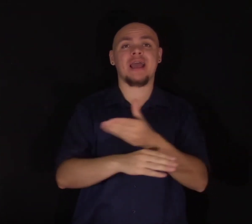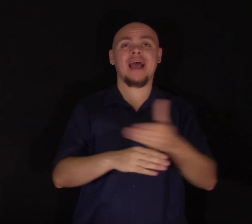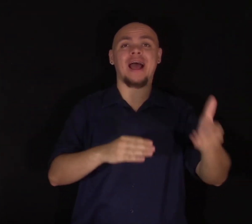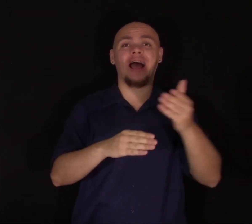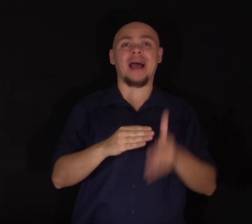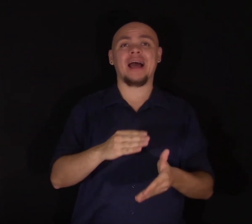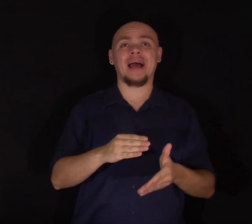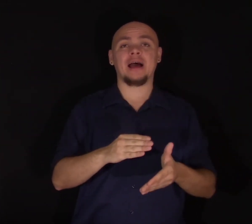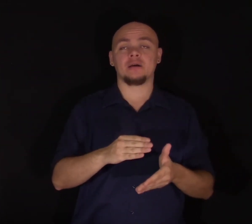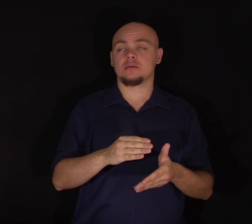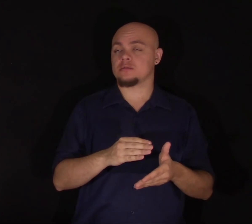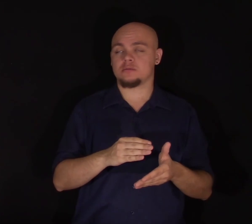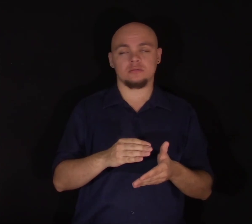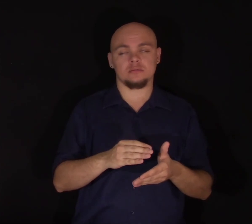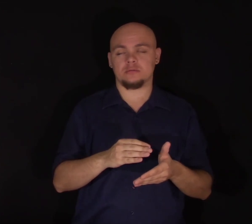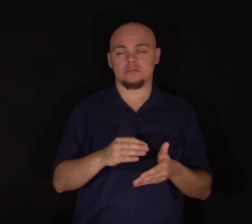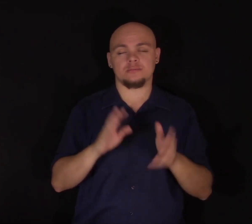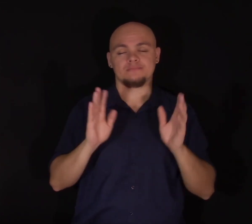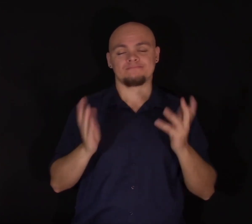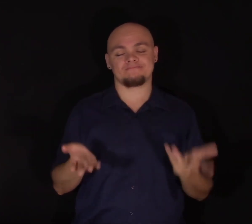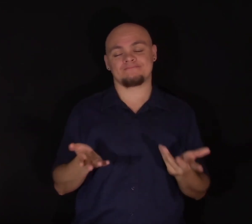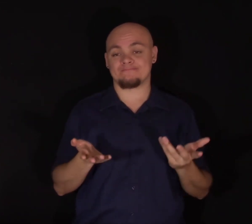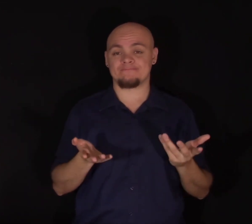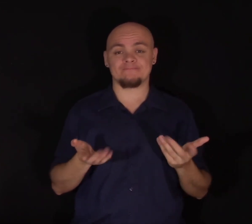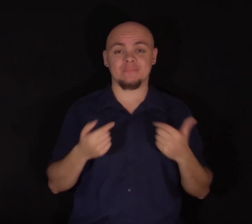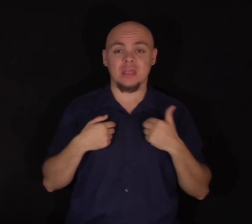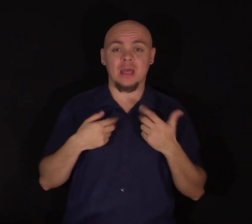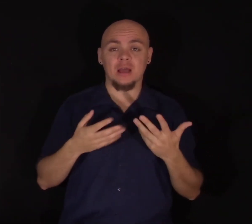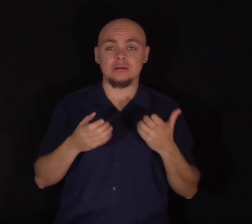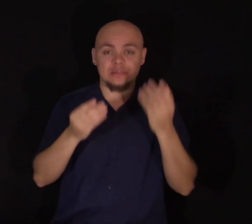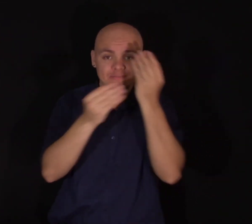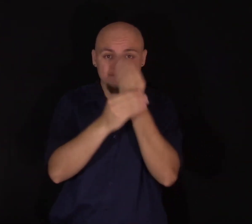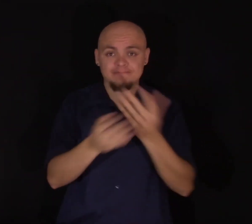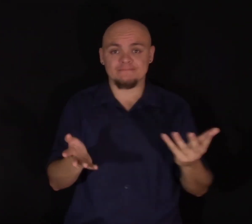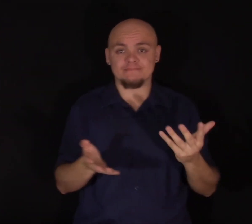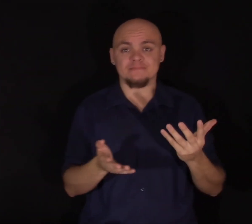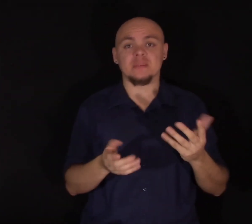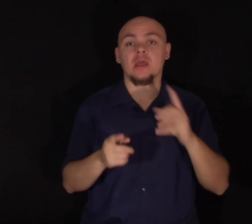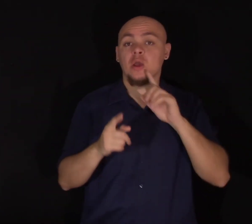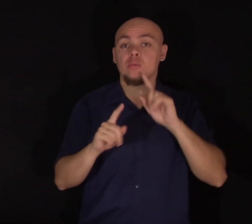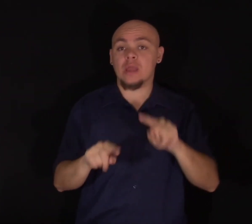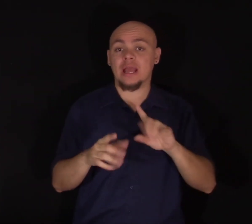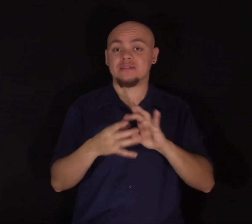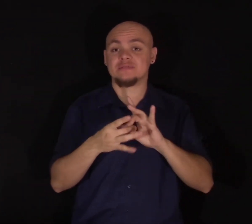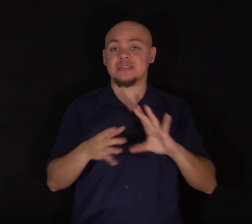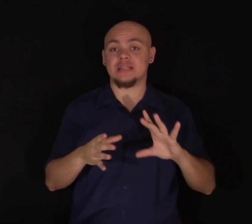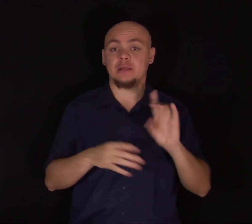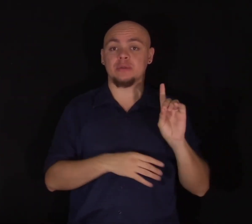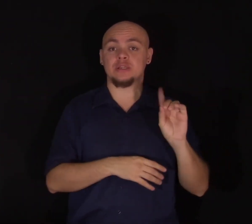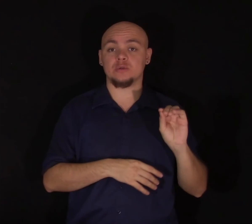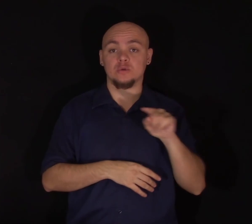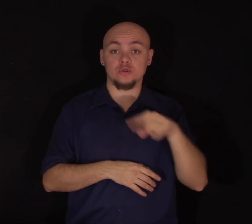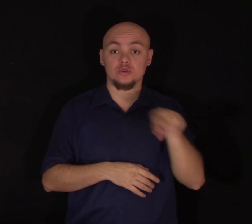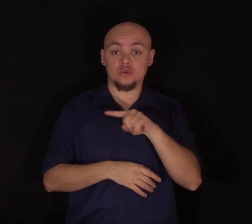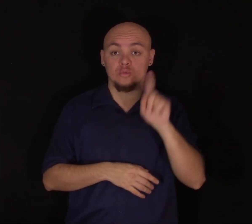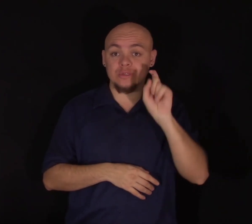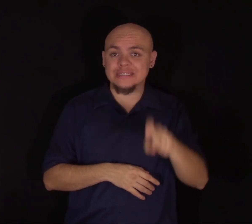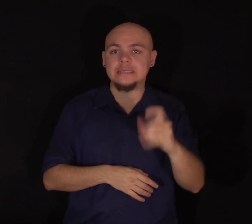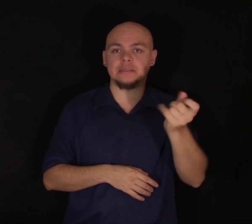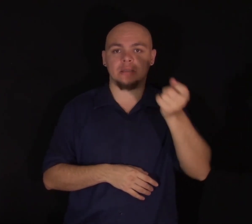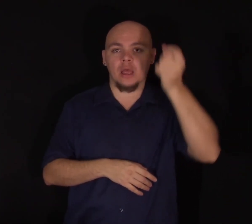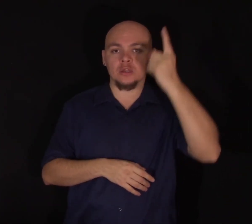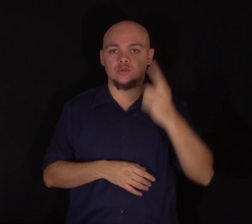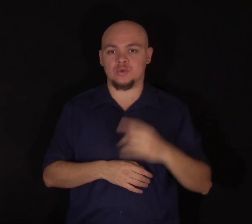thought we'd be talking about, but still, I wanted to talk to you about reactive attachment disorder because I need you to understand.